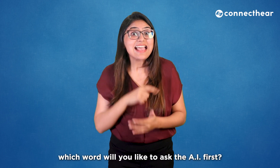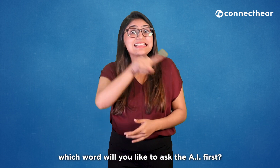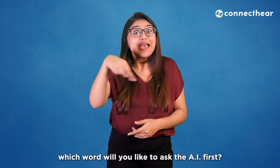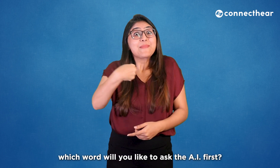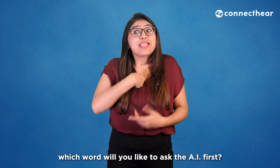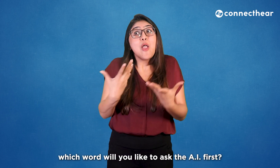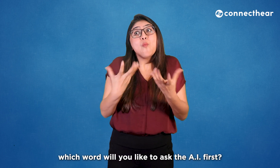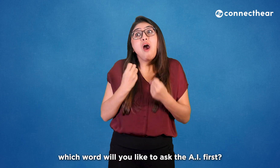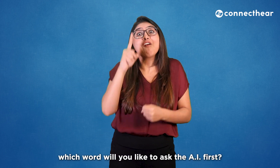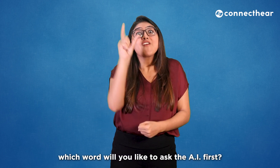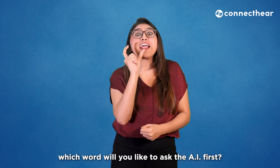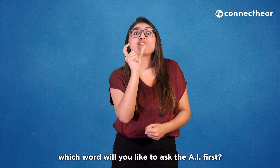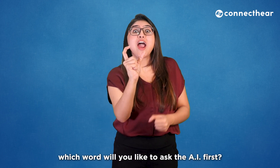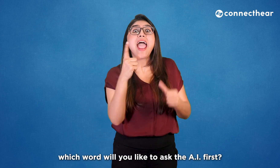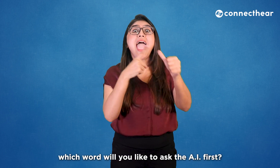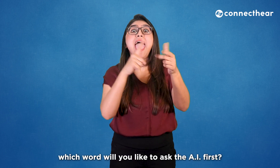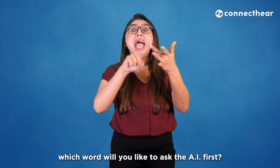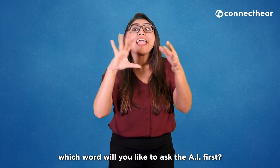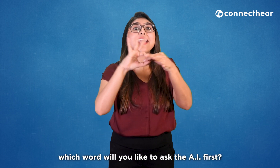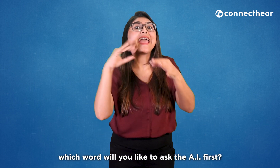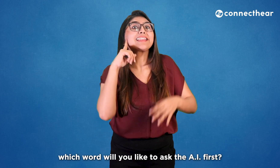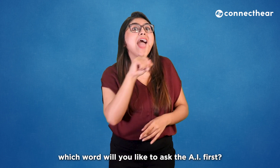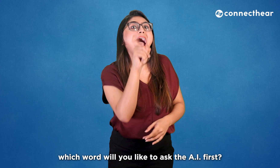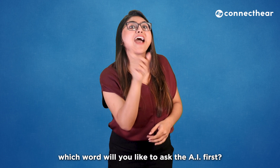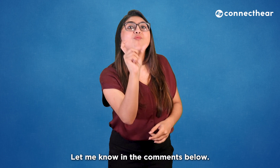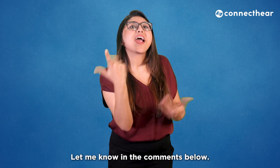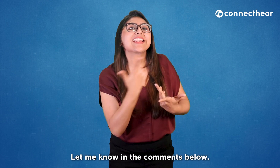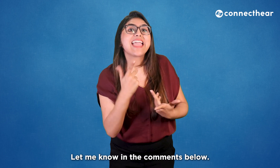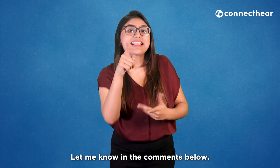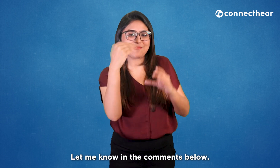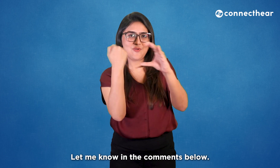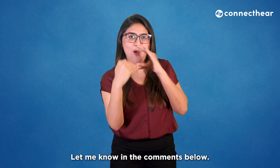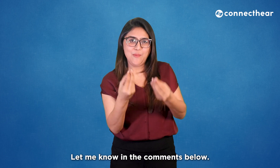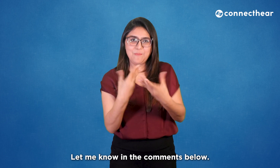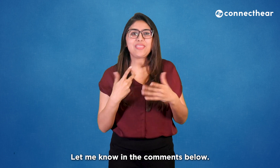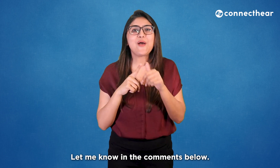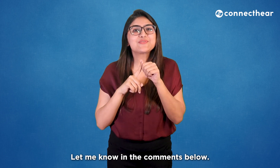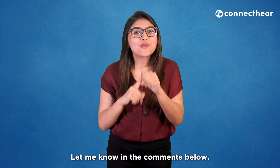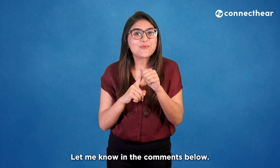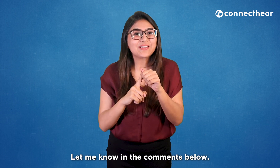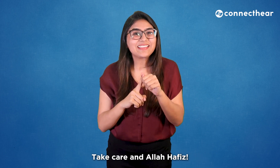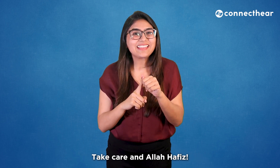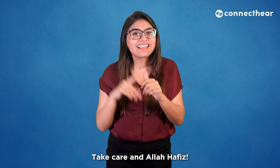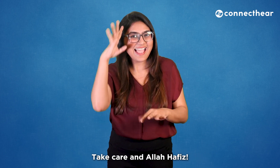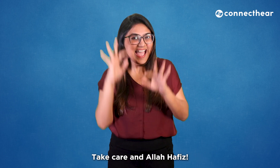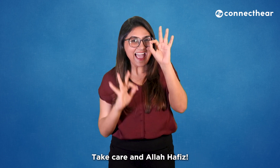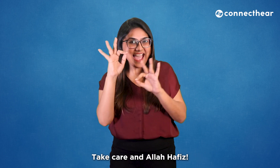you like to ask the AI first? Let me know in the comments below. Take care and